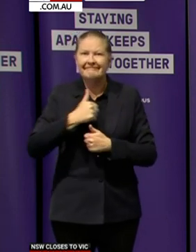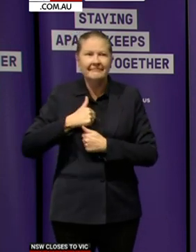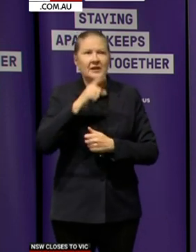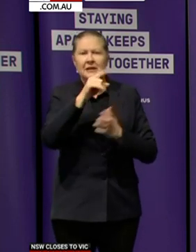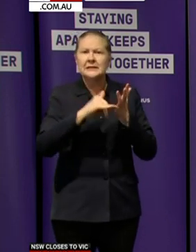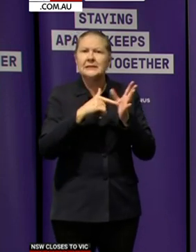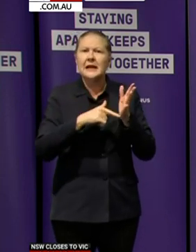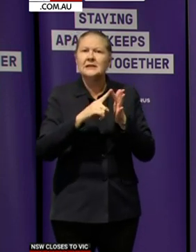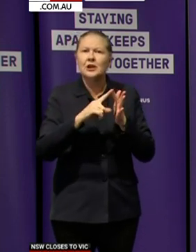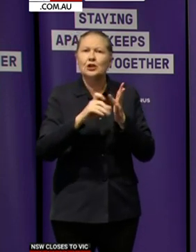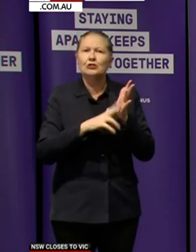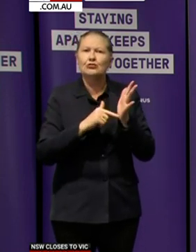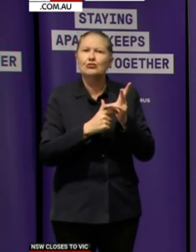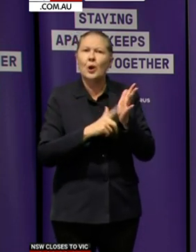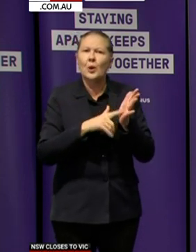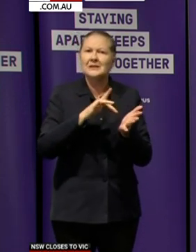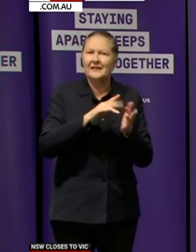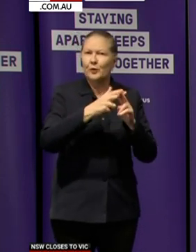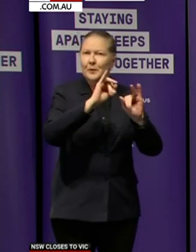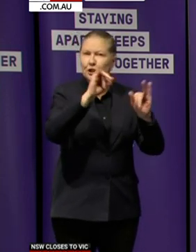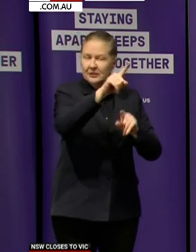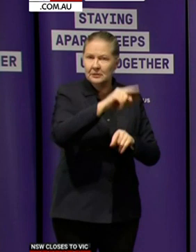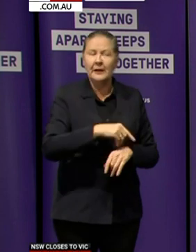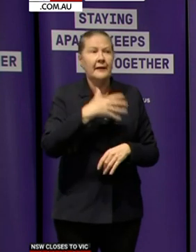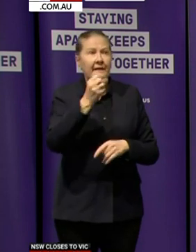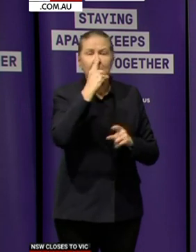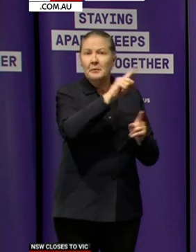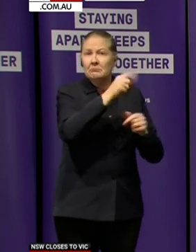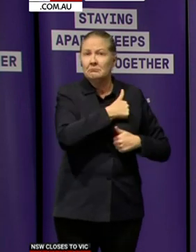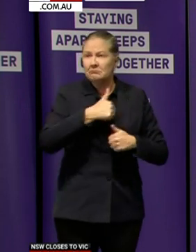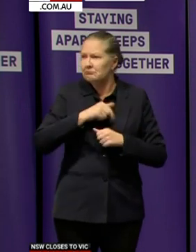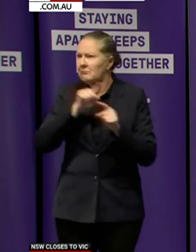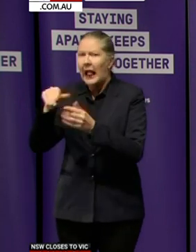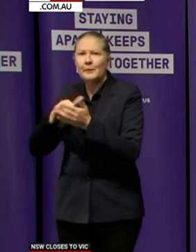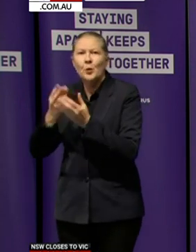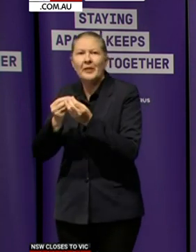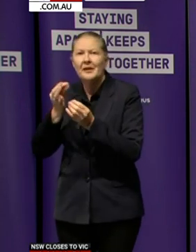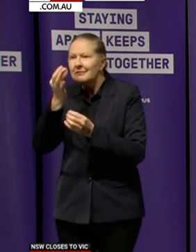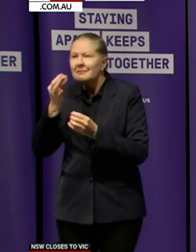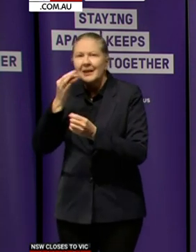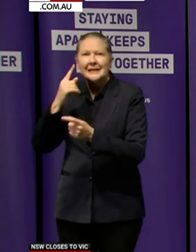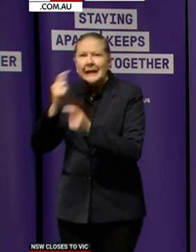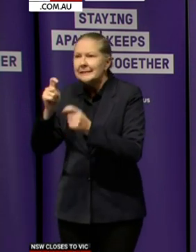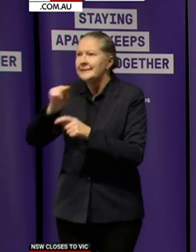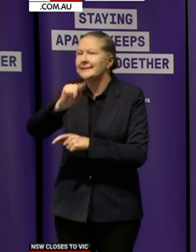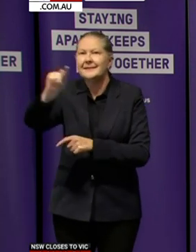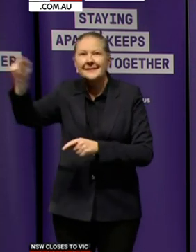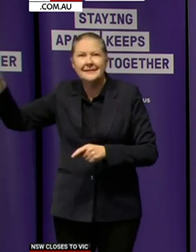had significant ADF personnel out helping in some of our mass testing sites. We will